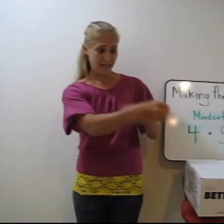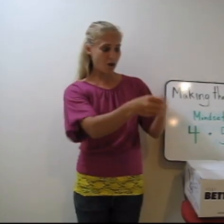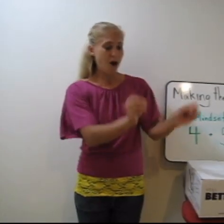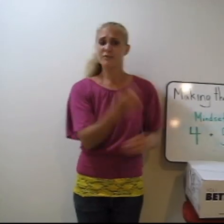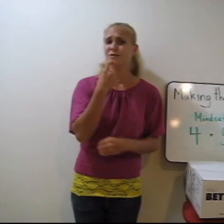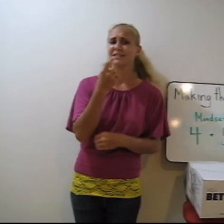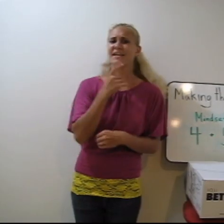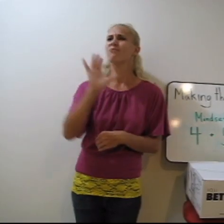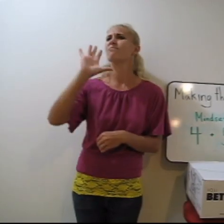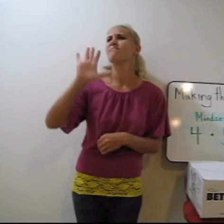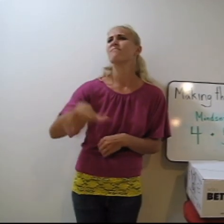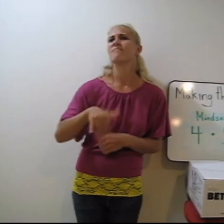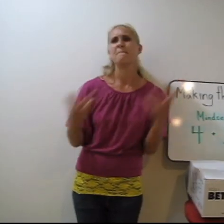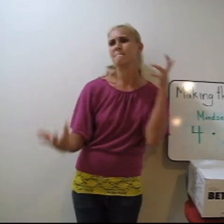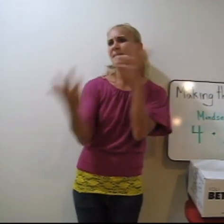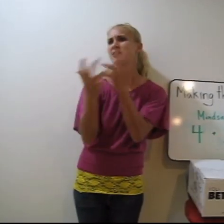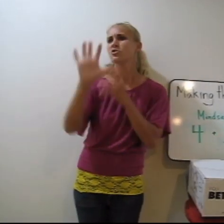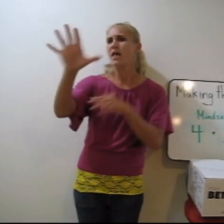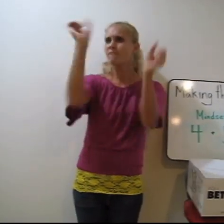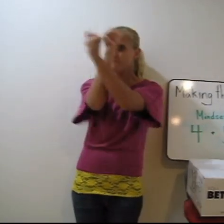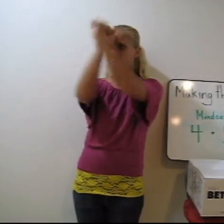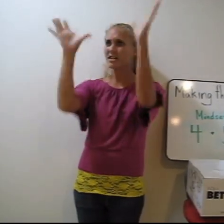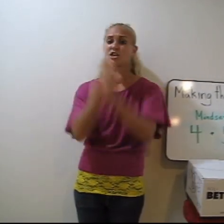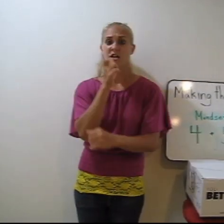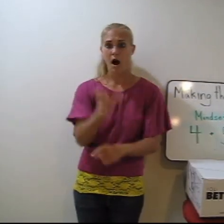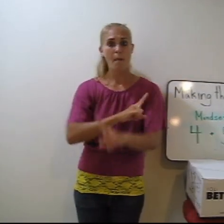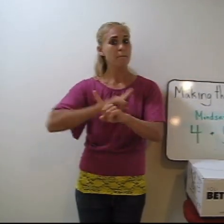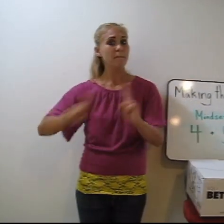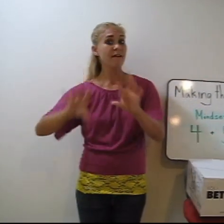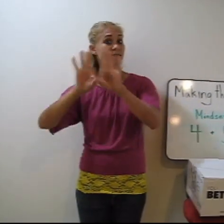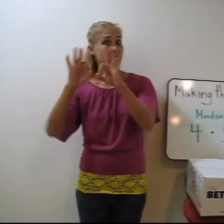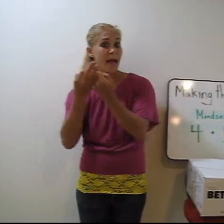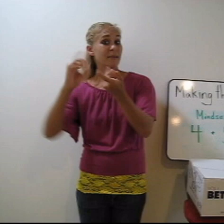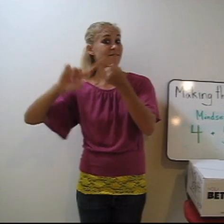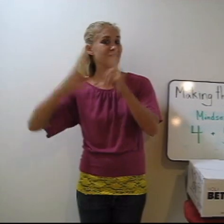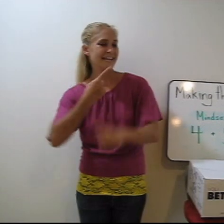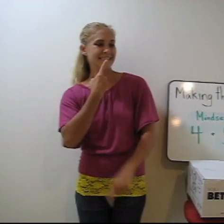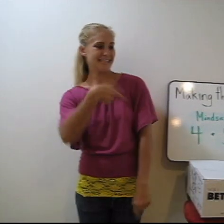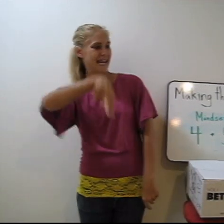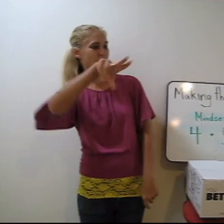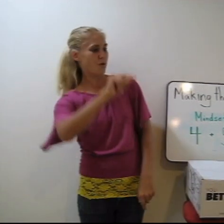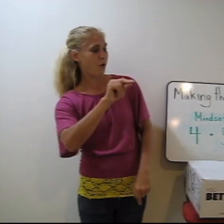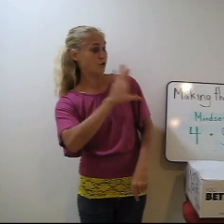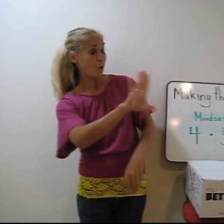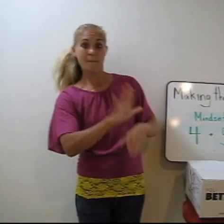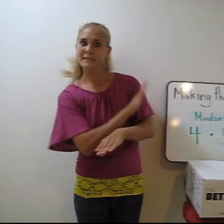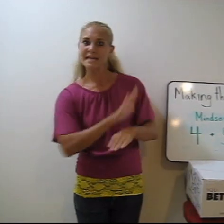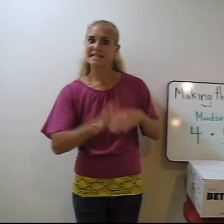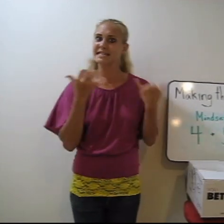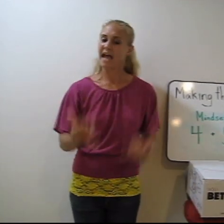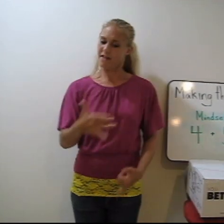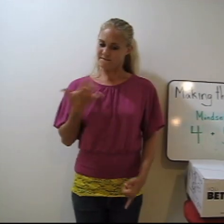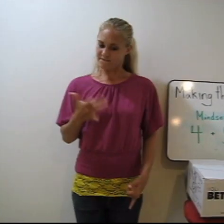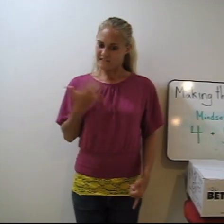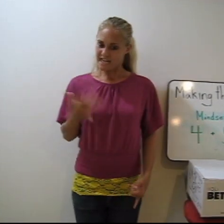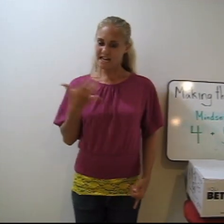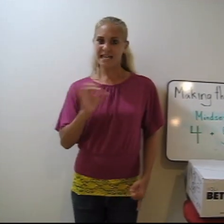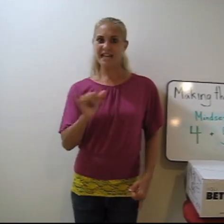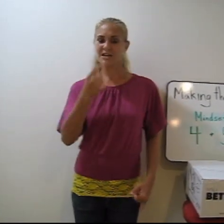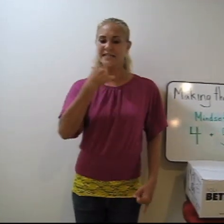well, it's just not for them, so what? When they say no to getting into your business, now it feels like they are saying no to you.